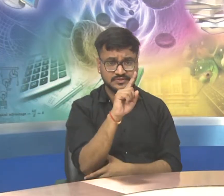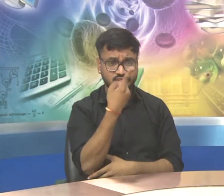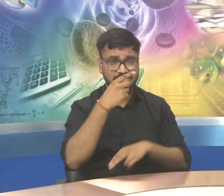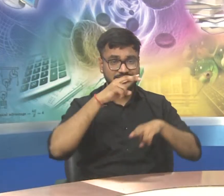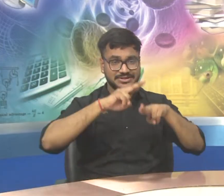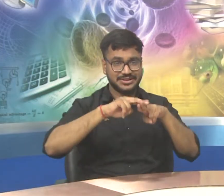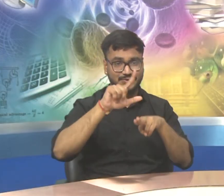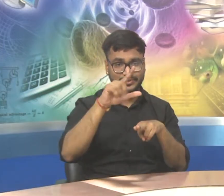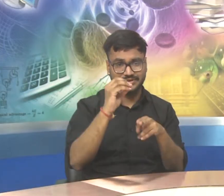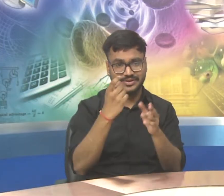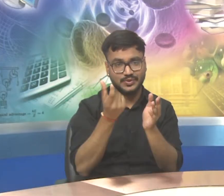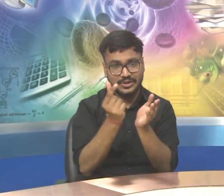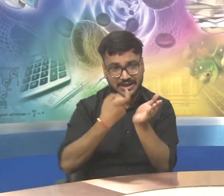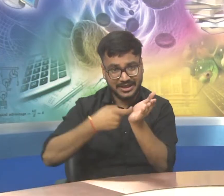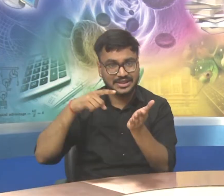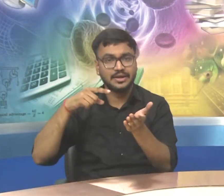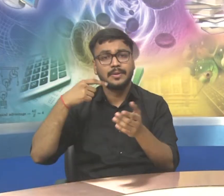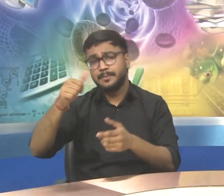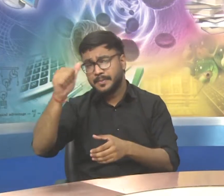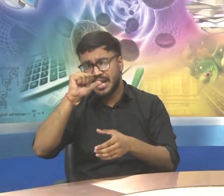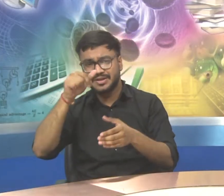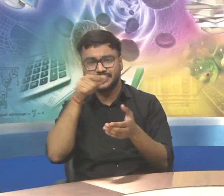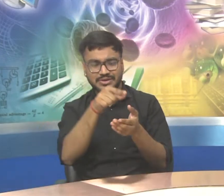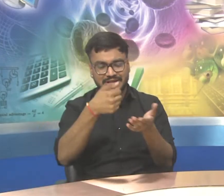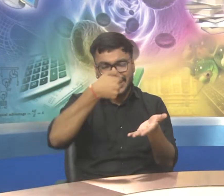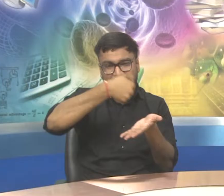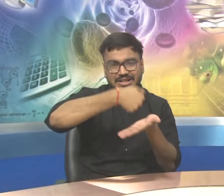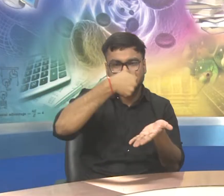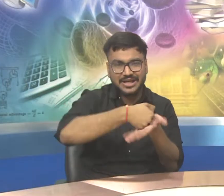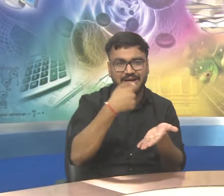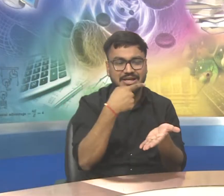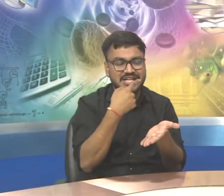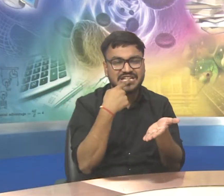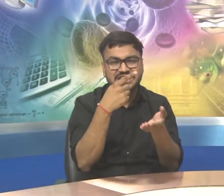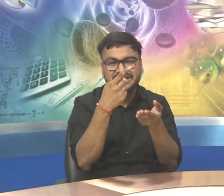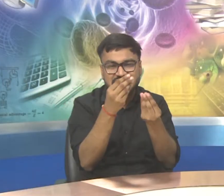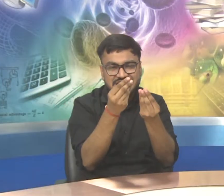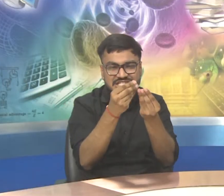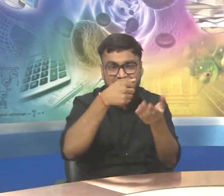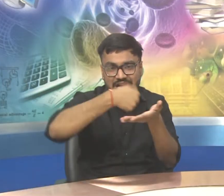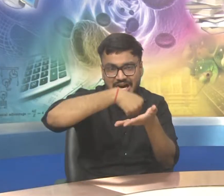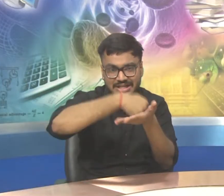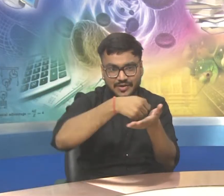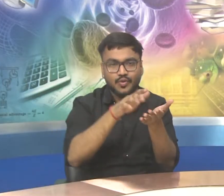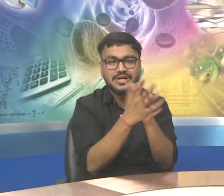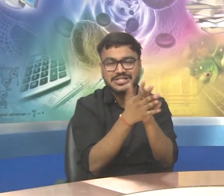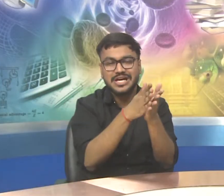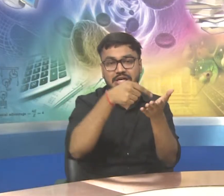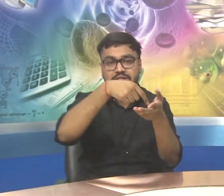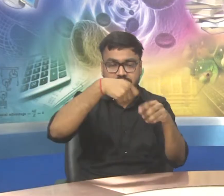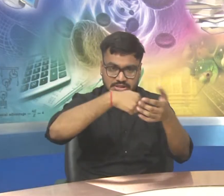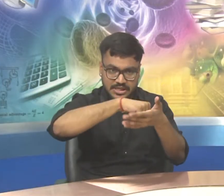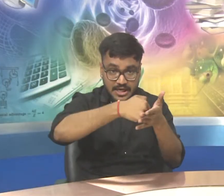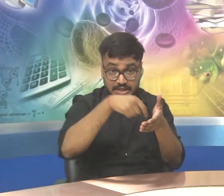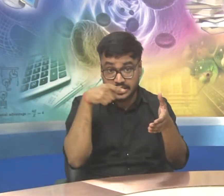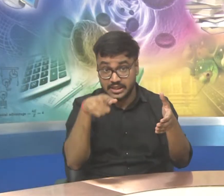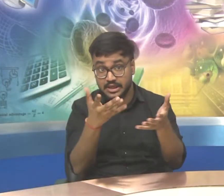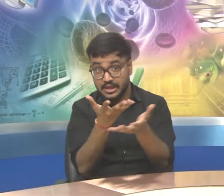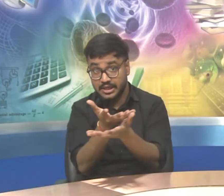For better understanding, let's look at this example. We mix flour in water.